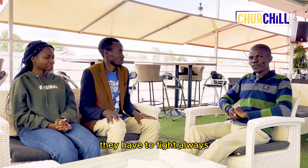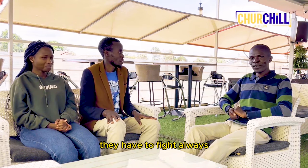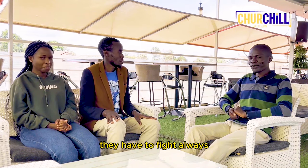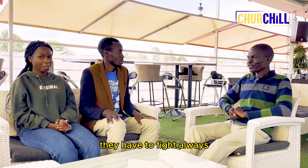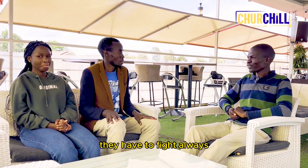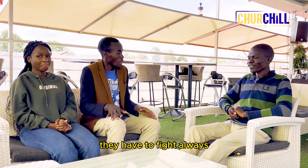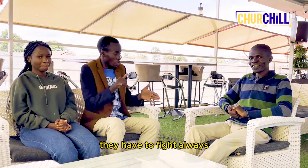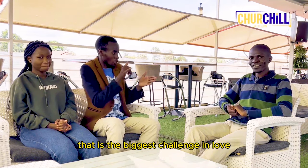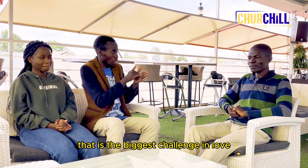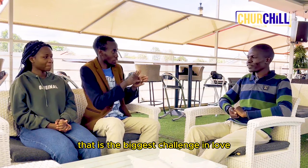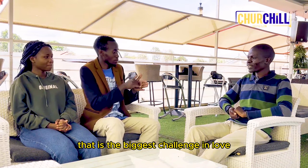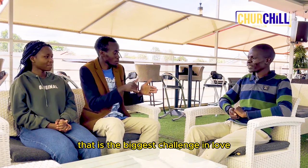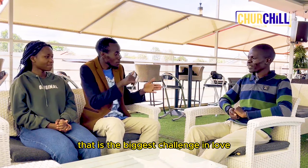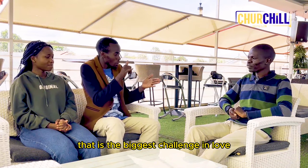always. That is the biggest challenge in life.